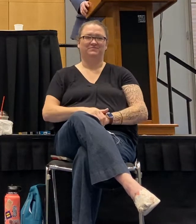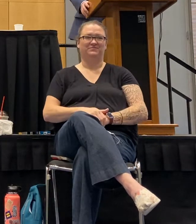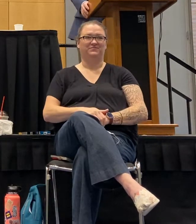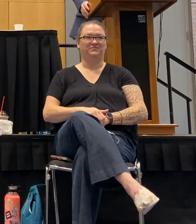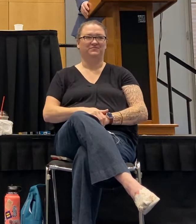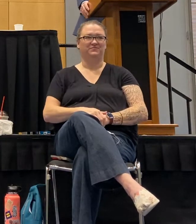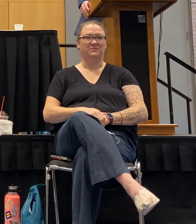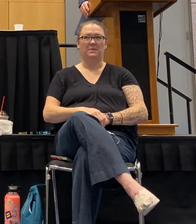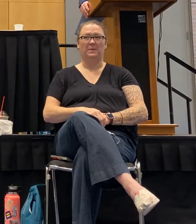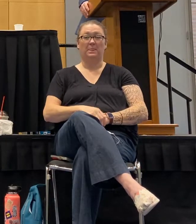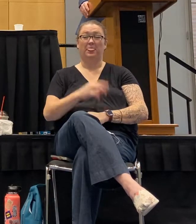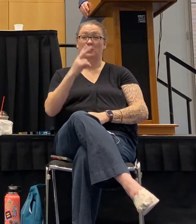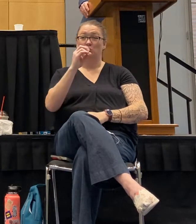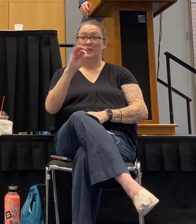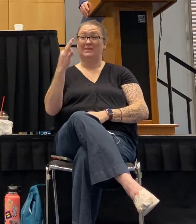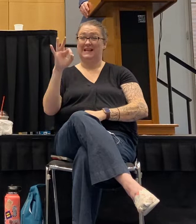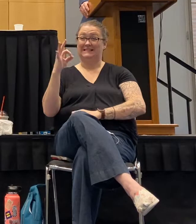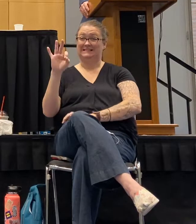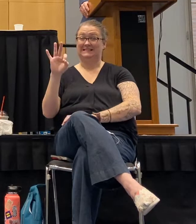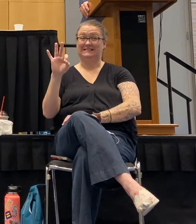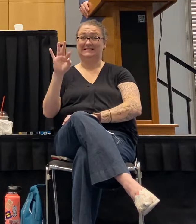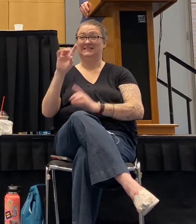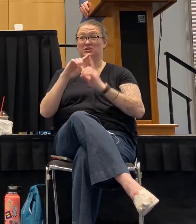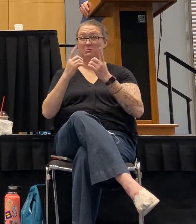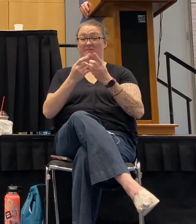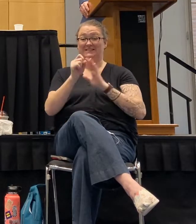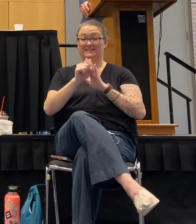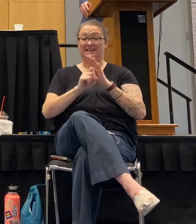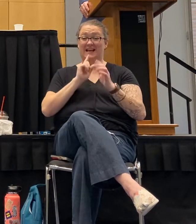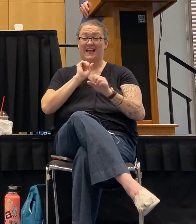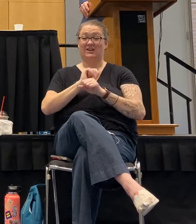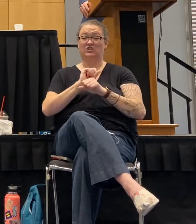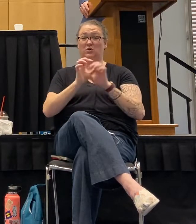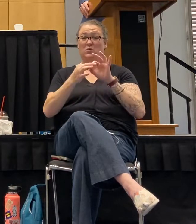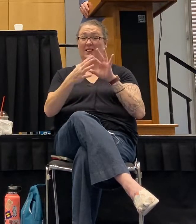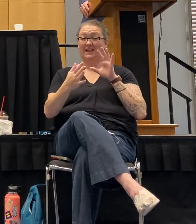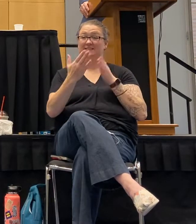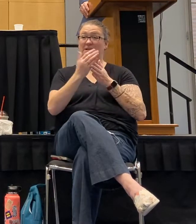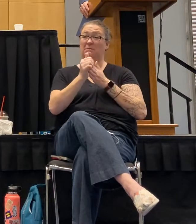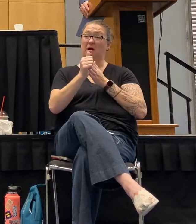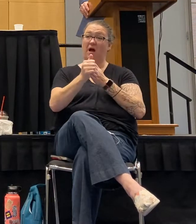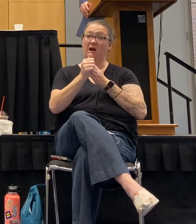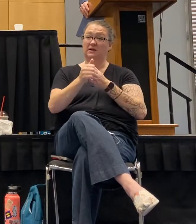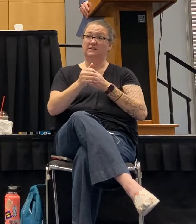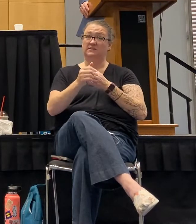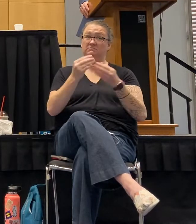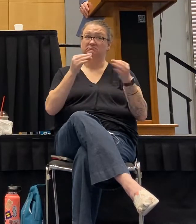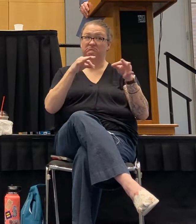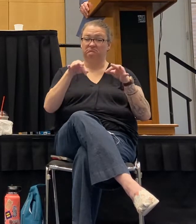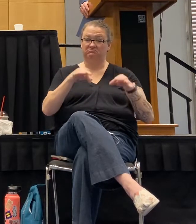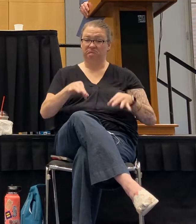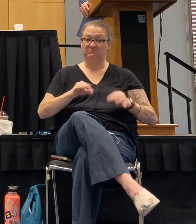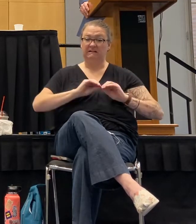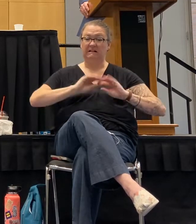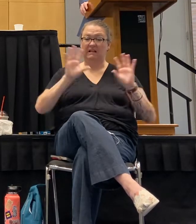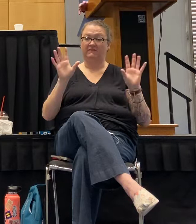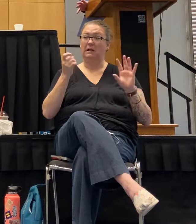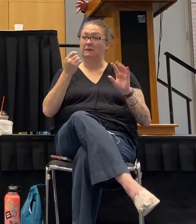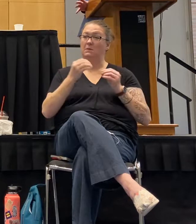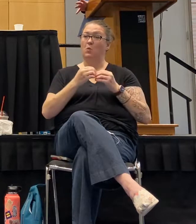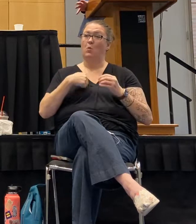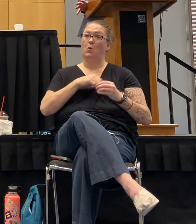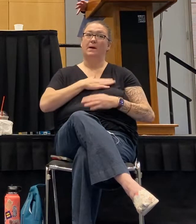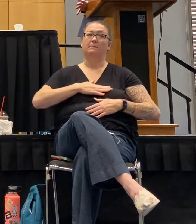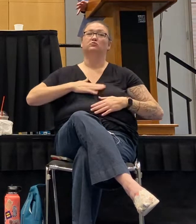So, in 2019, the Department of State actually released some guidance directive that clarified a little bit more. We appreciate